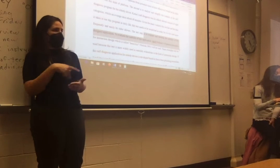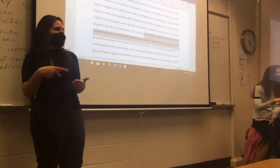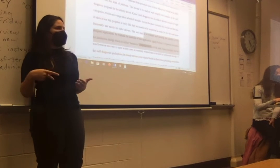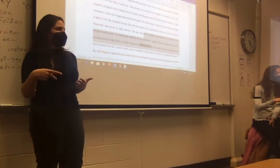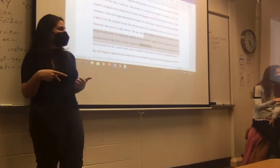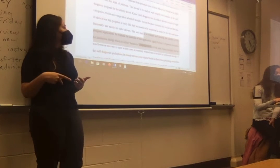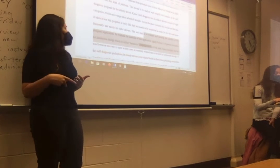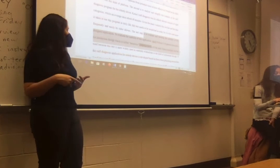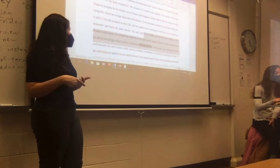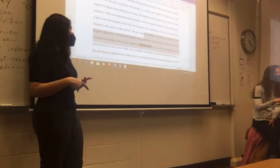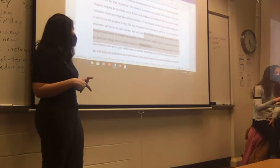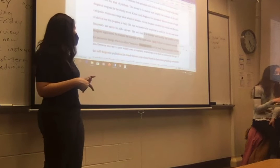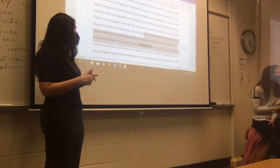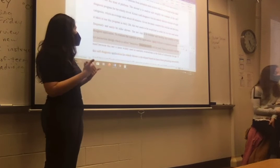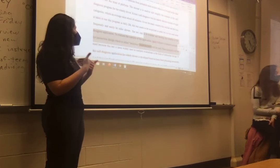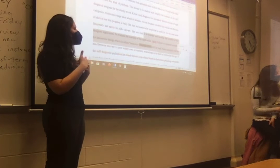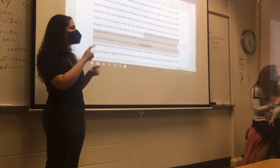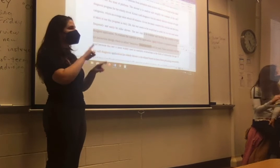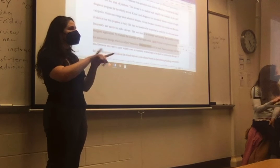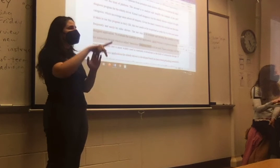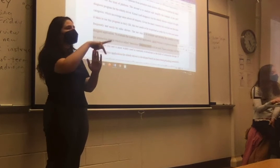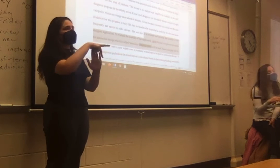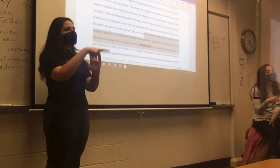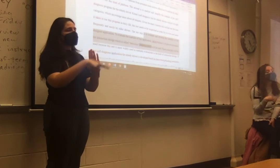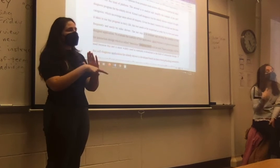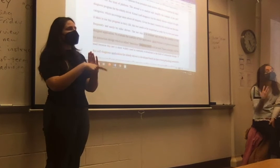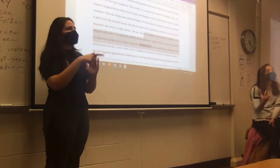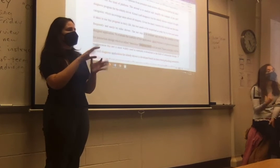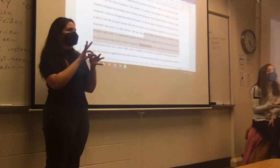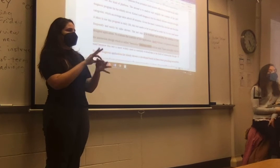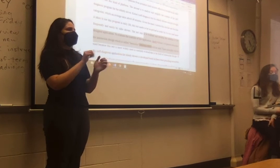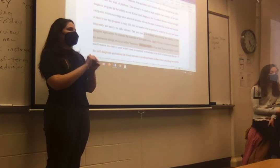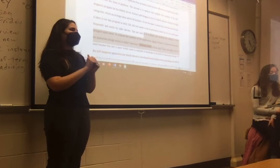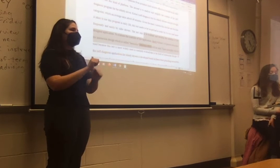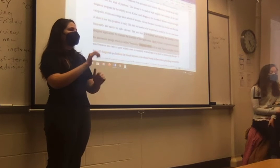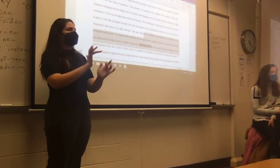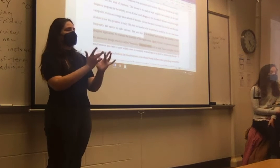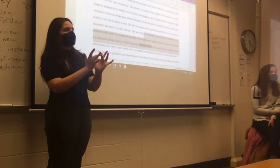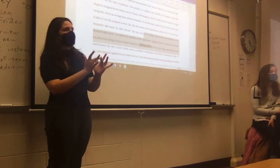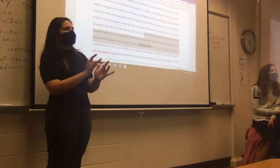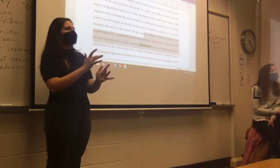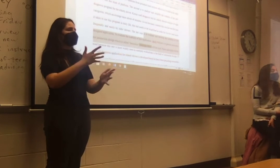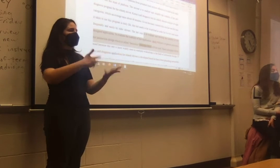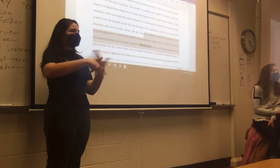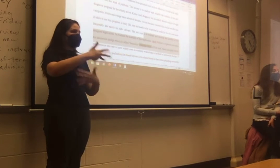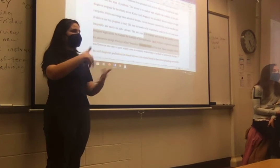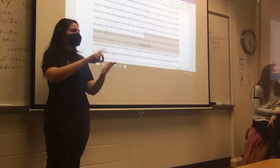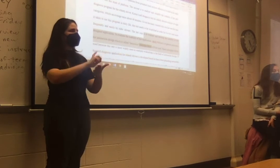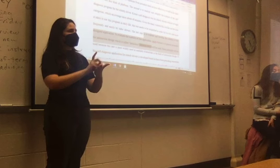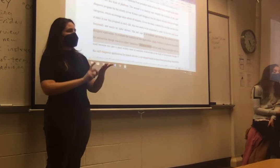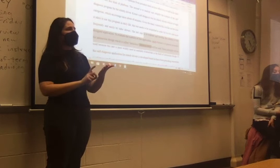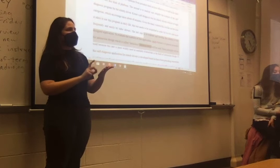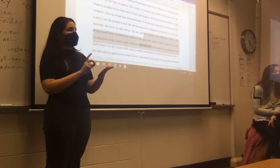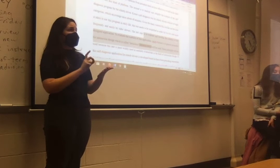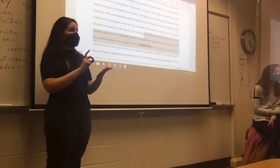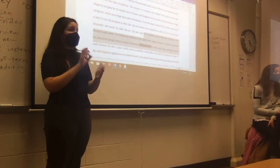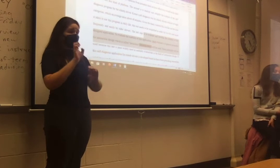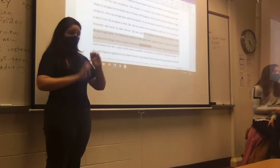for interactional design to evaluate if his created platform is